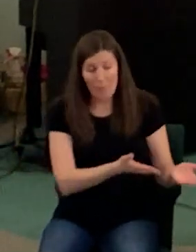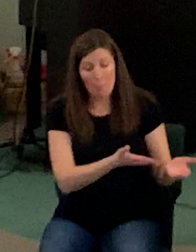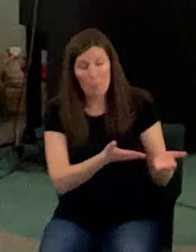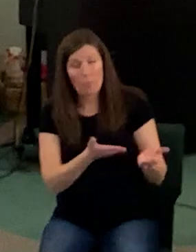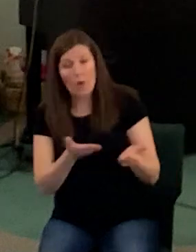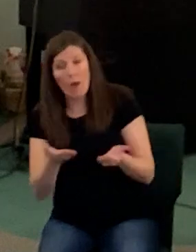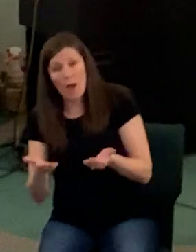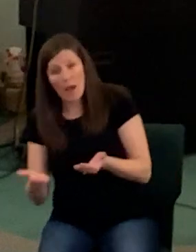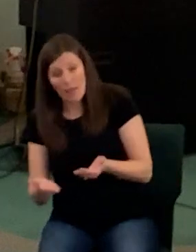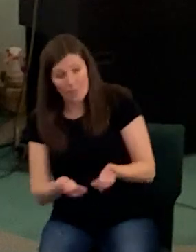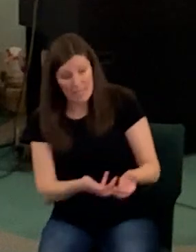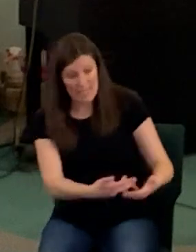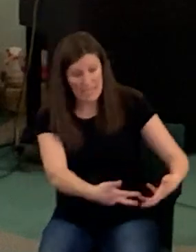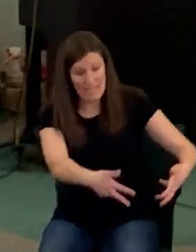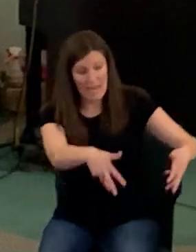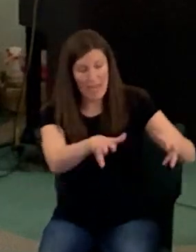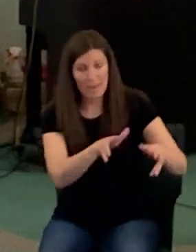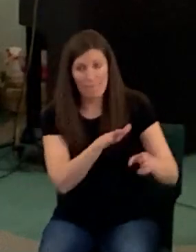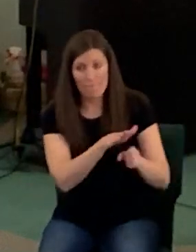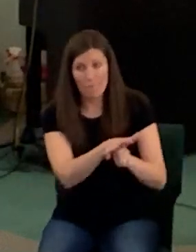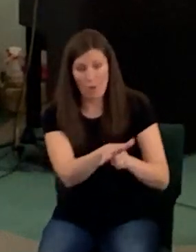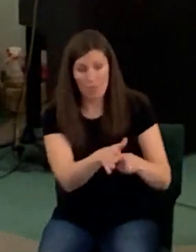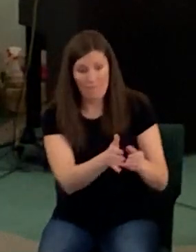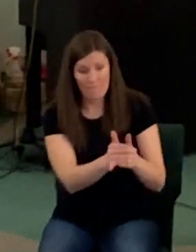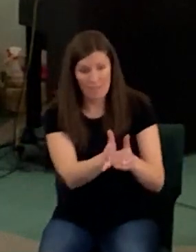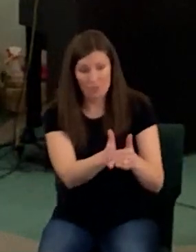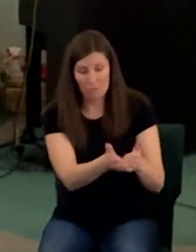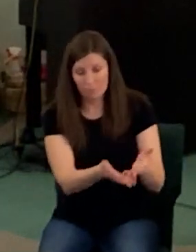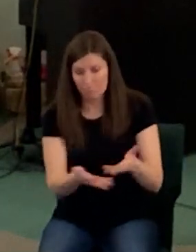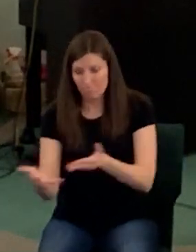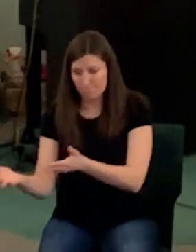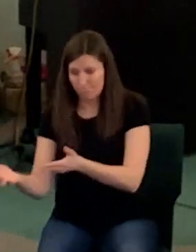net full of fish.